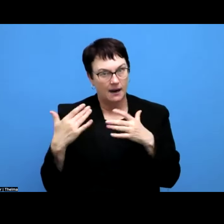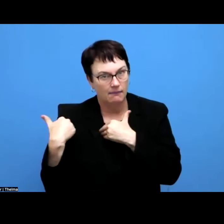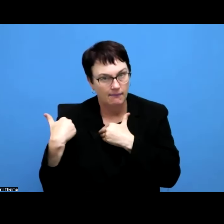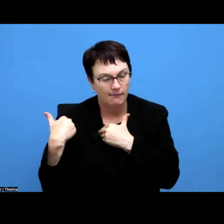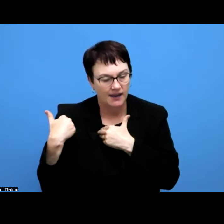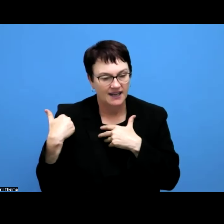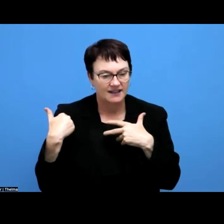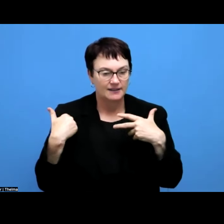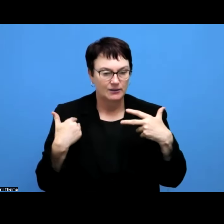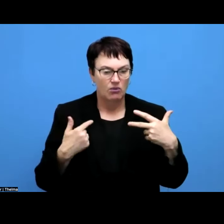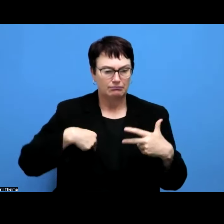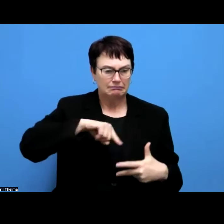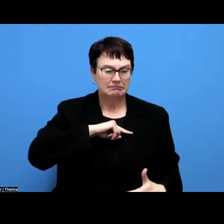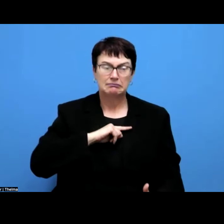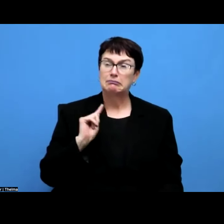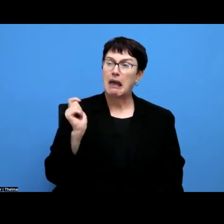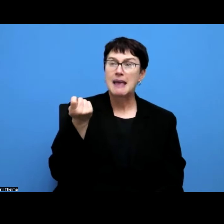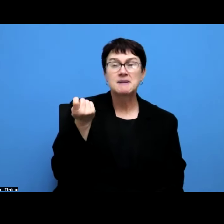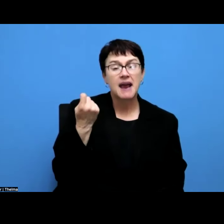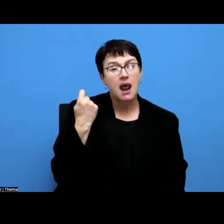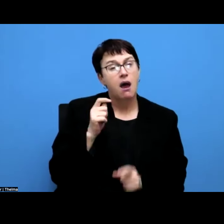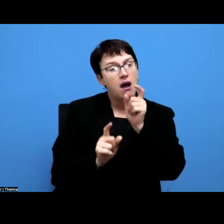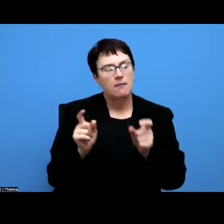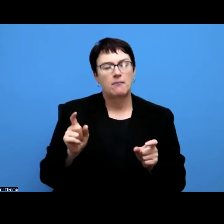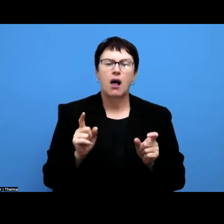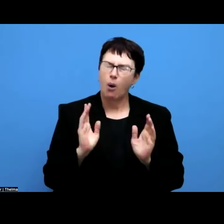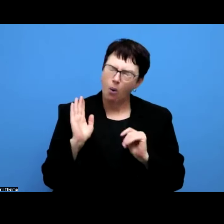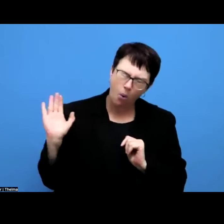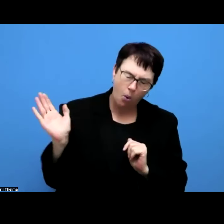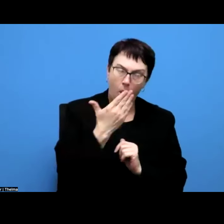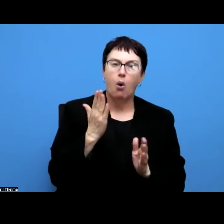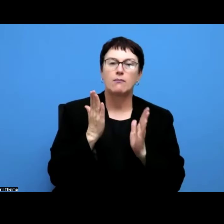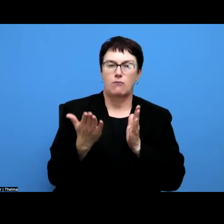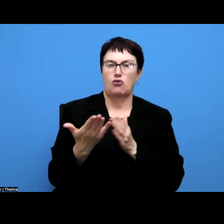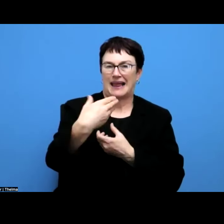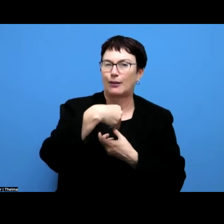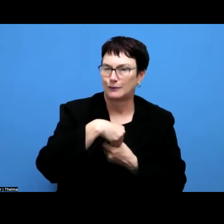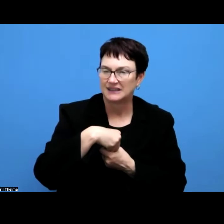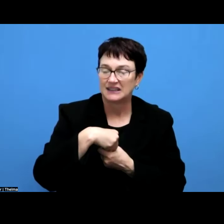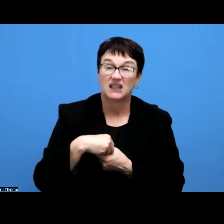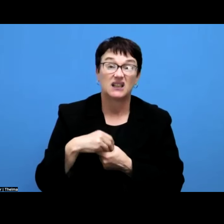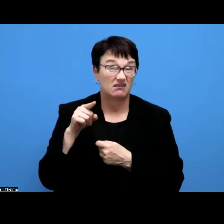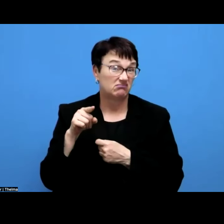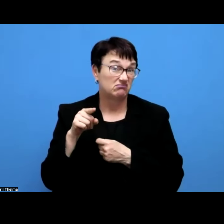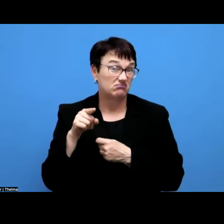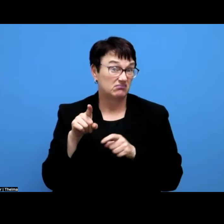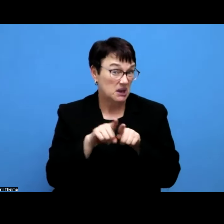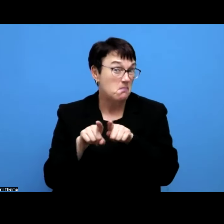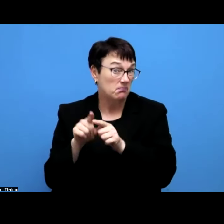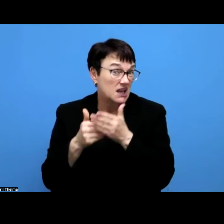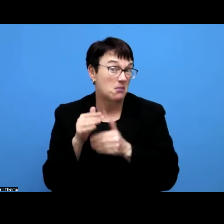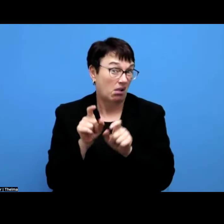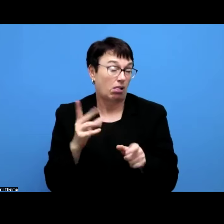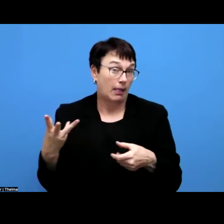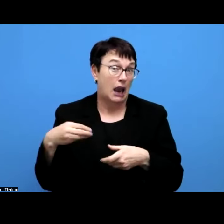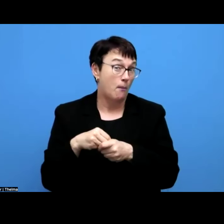services, including persons with disability, which are the one among the population. So they often